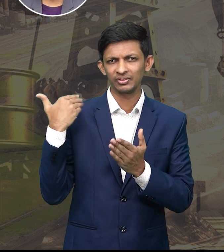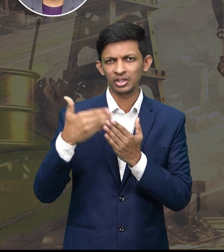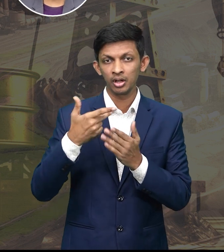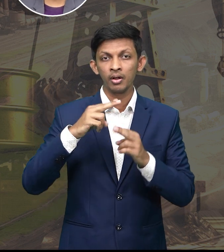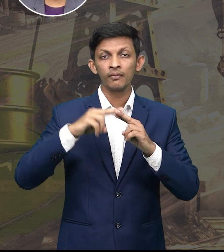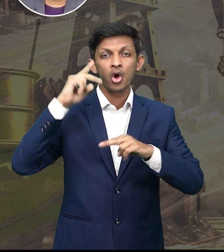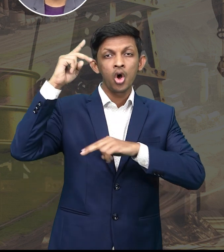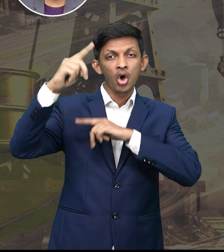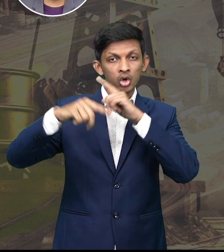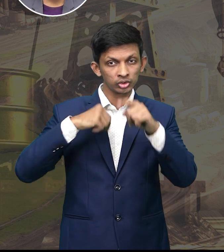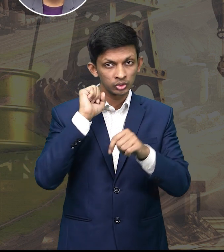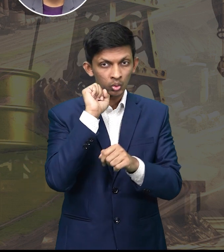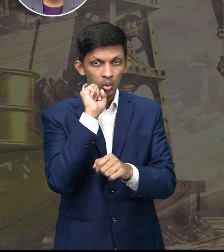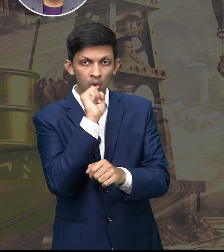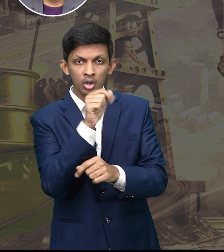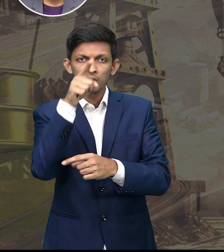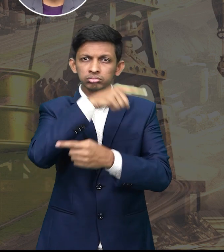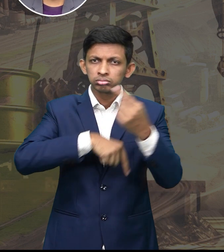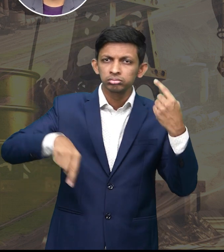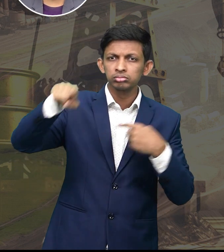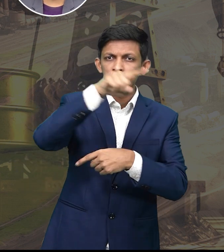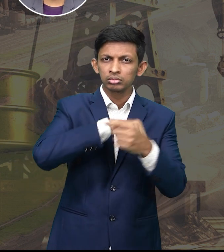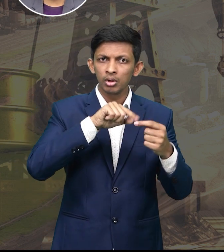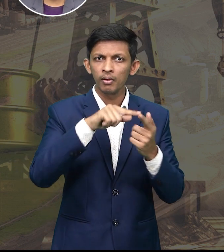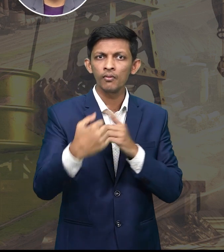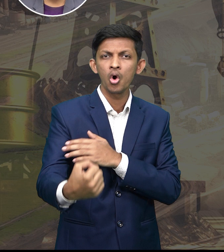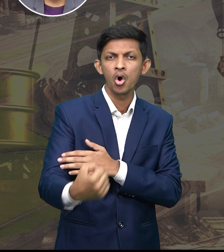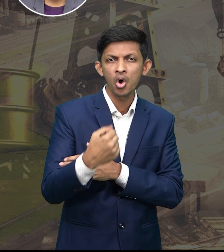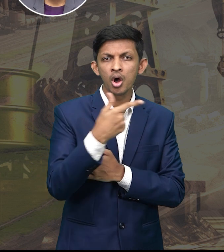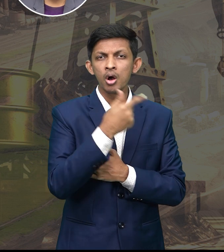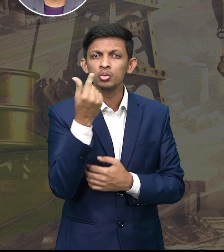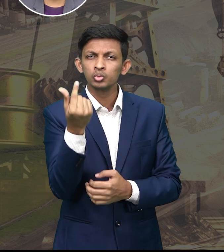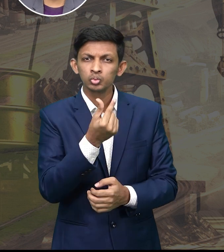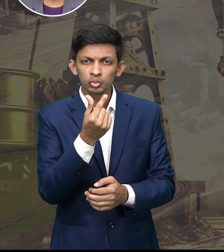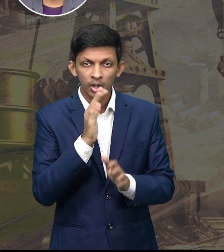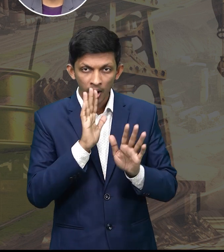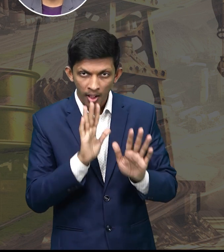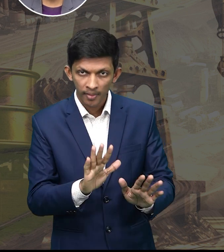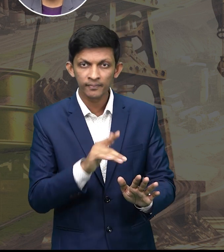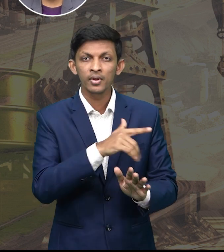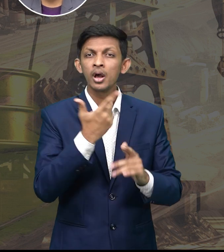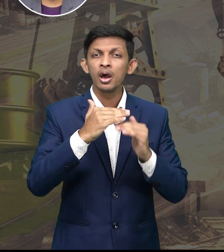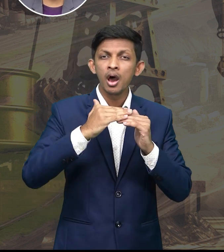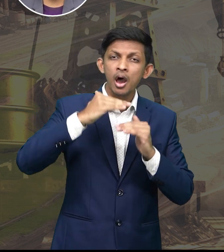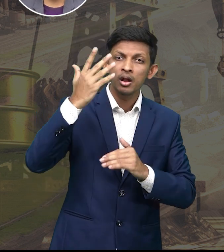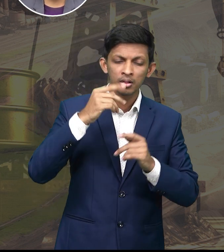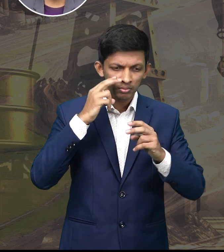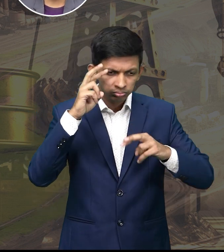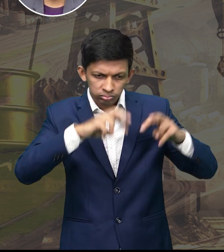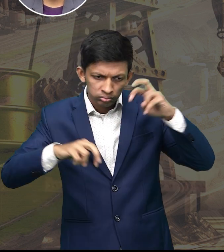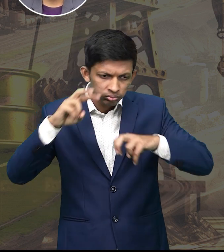Since the Industrial Revolution, energy utilization has been in high